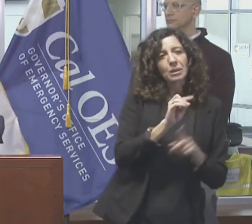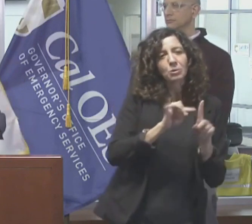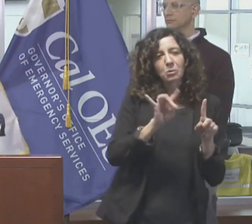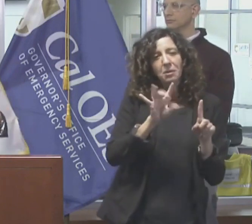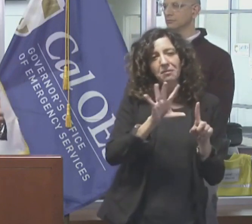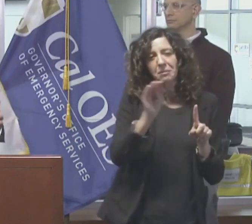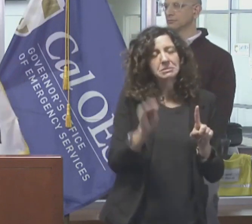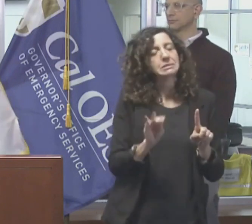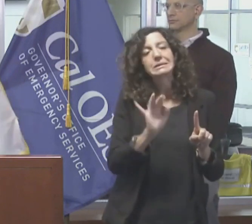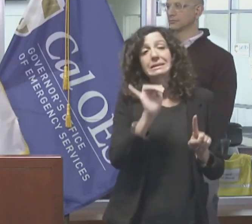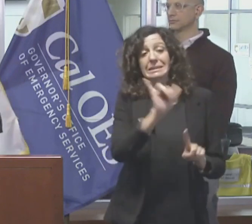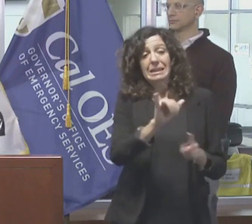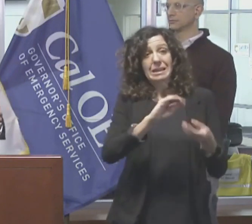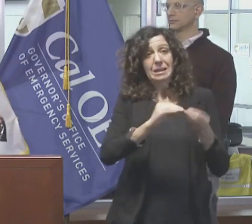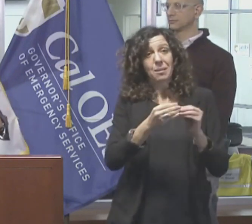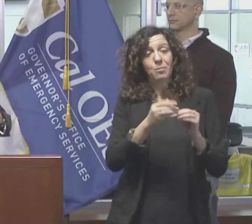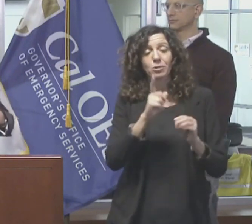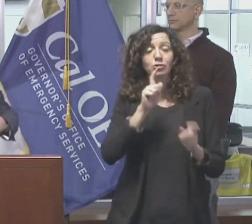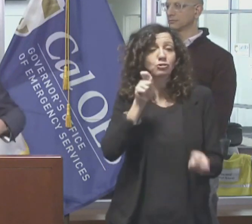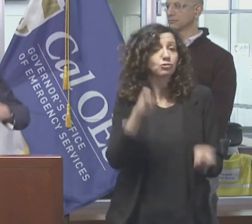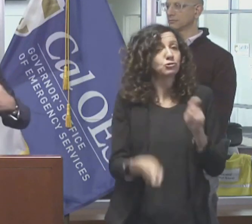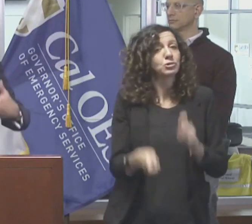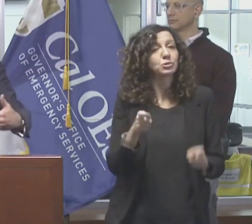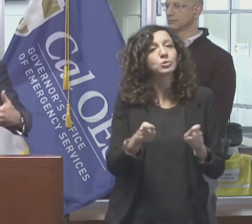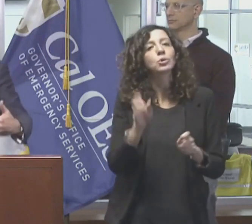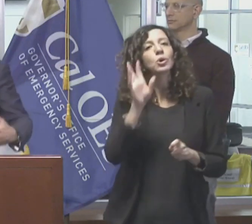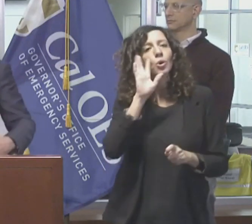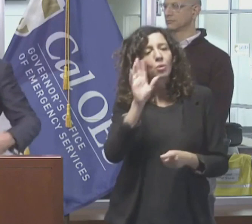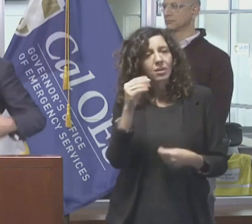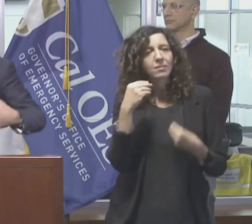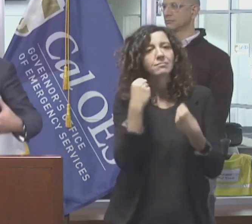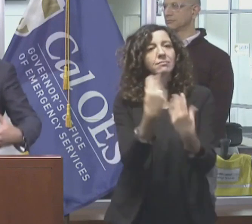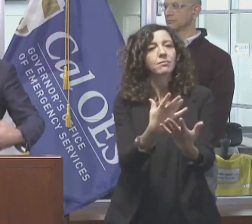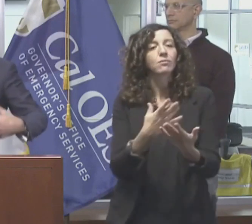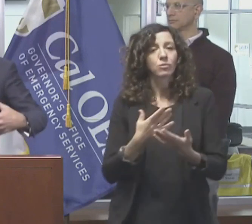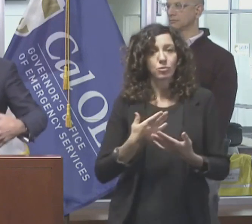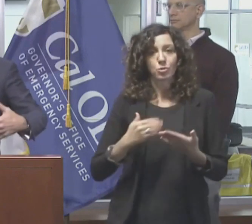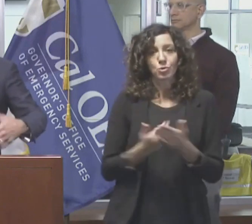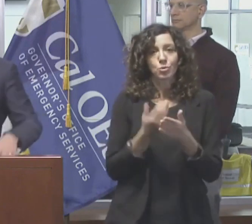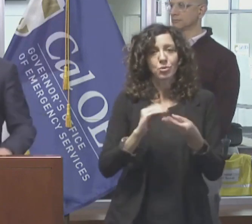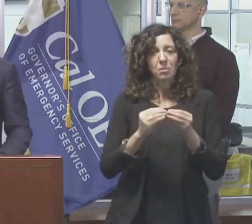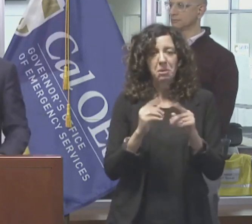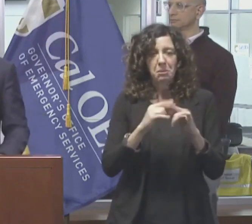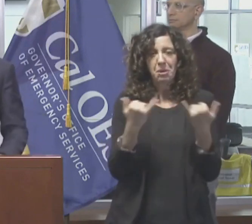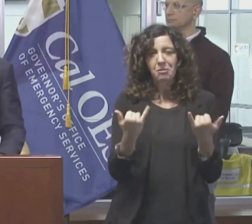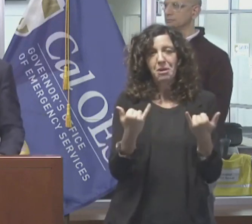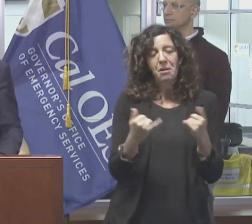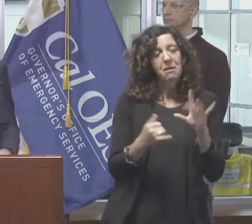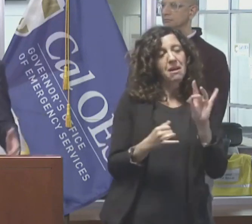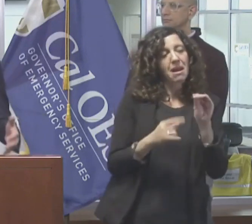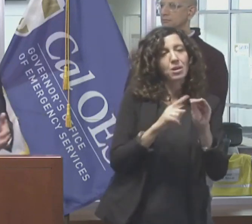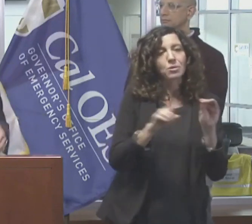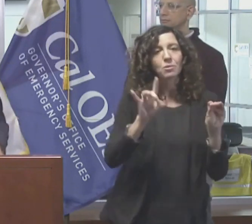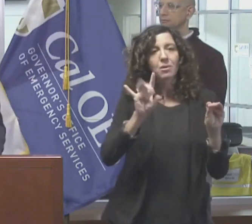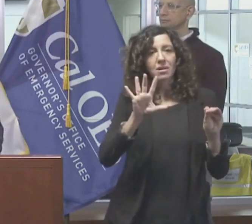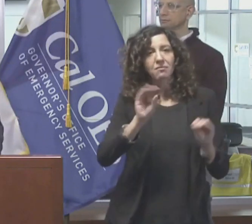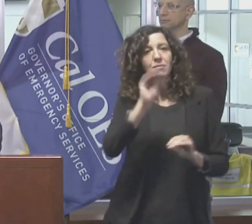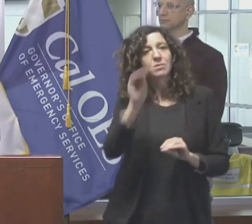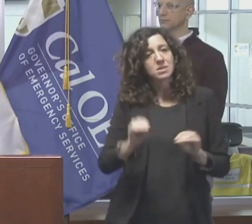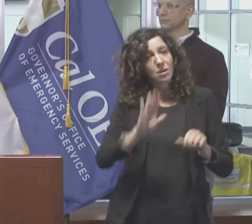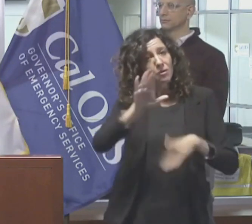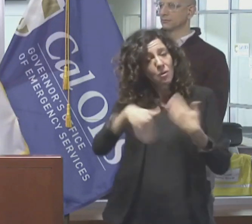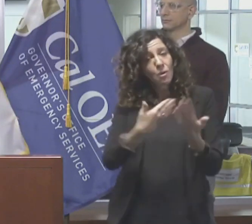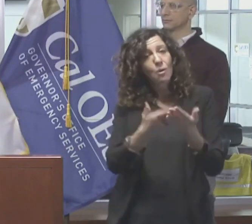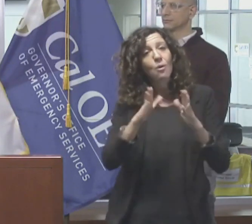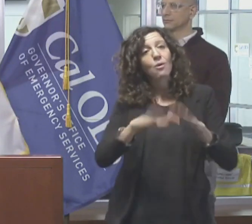numbers are dynamic, and we'll get you the real numbers, but we're in that range of 80 to 85% of all of our